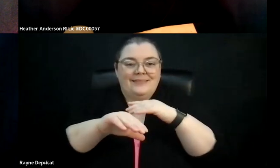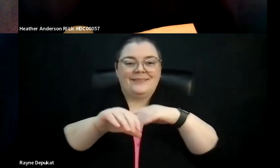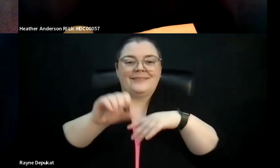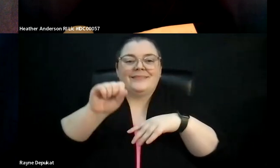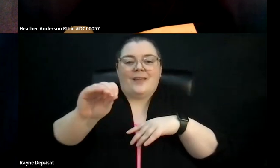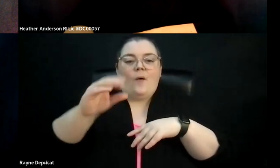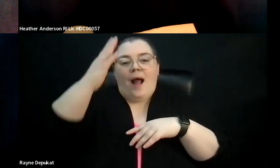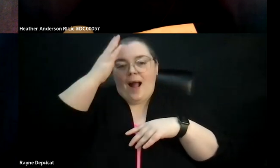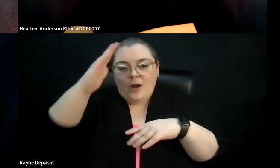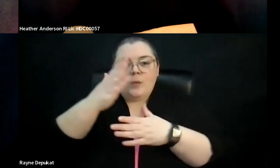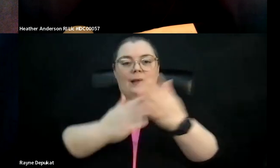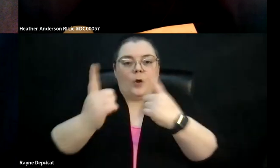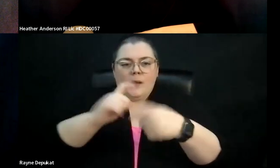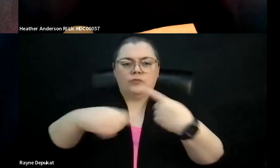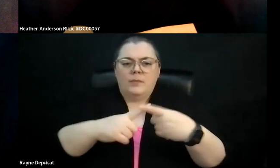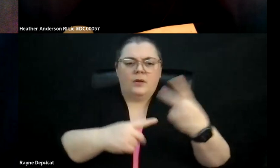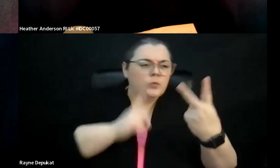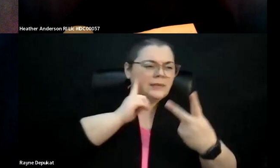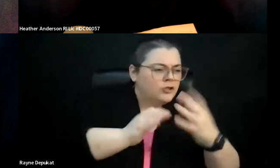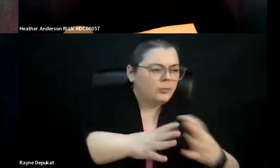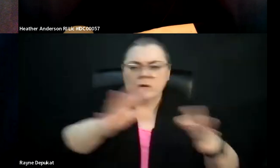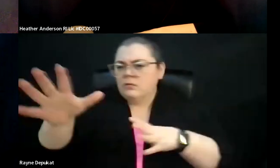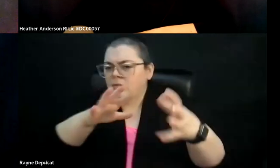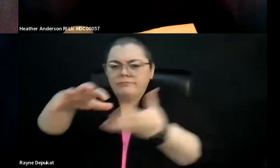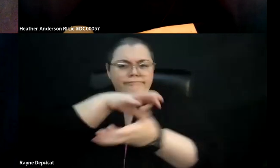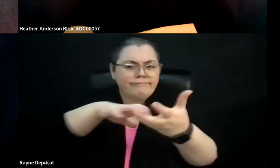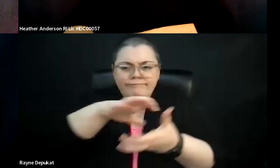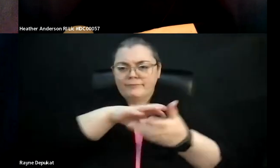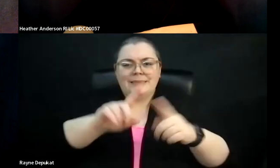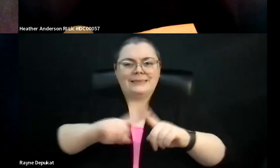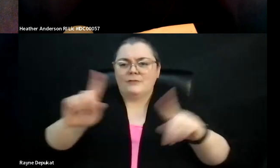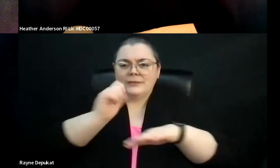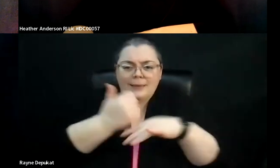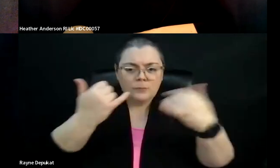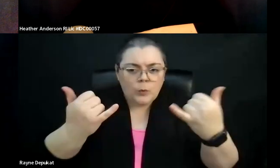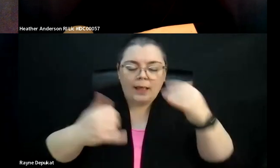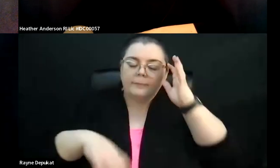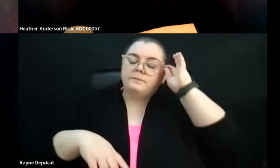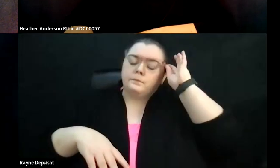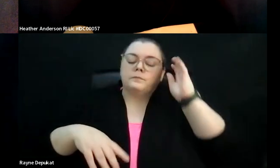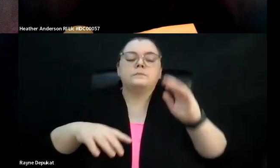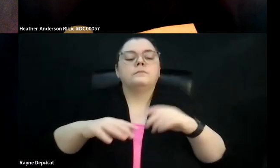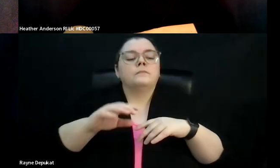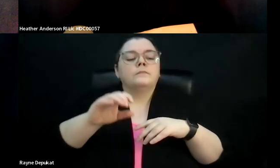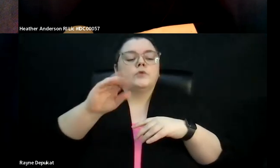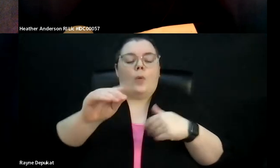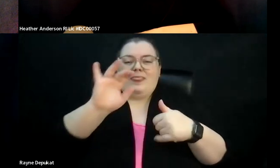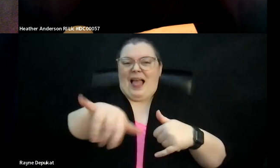we're going to start with our communication access. So I know there's been some questions about why would we have two deaf interpreters, a lot of confusion, the different setup this